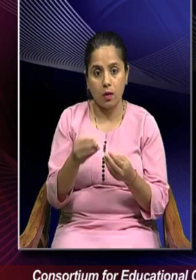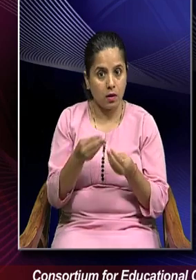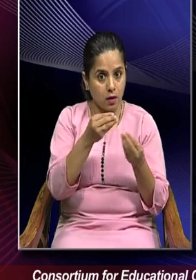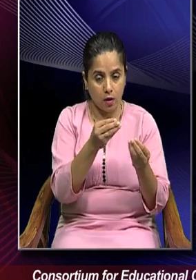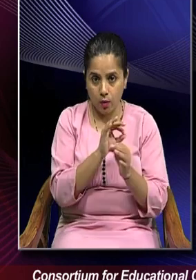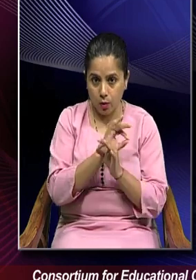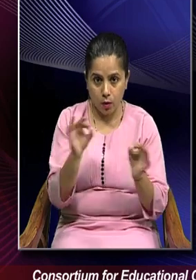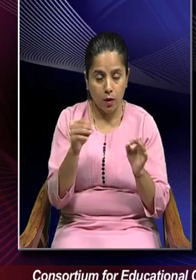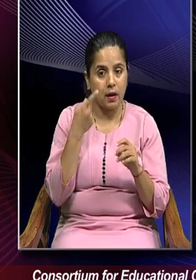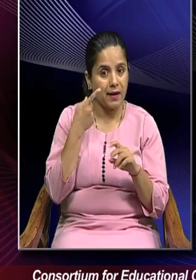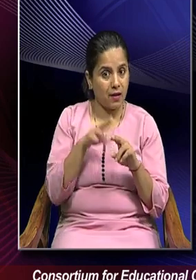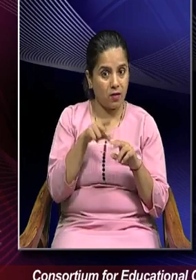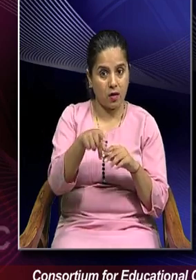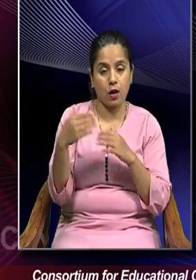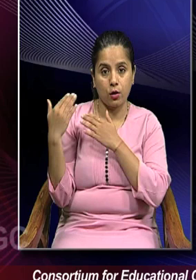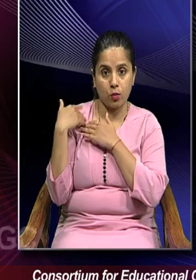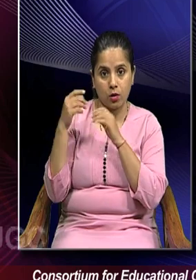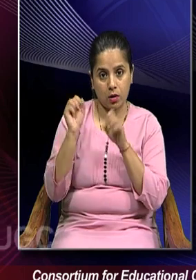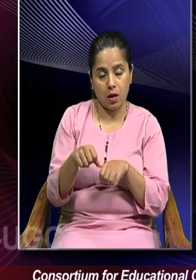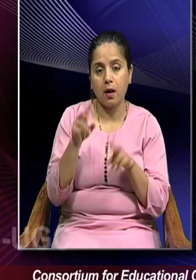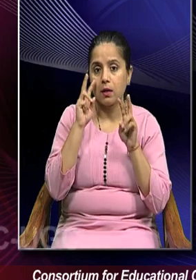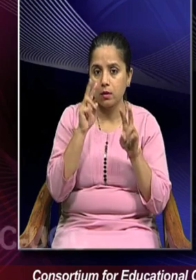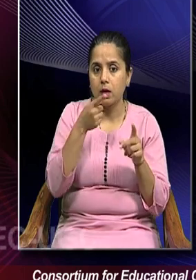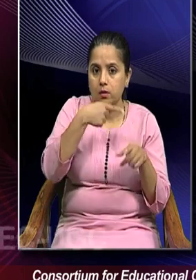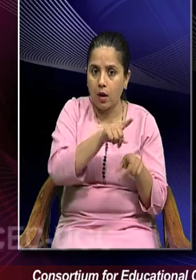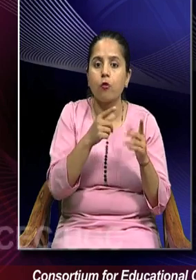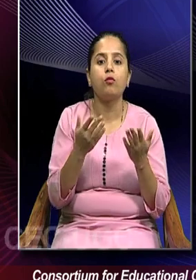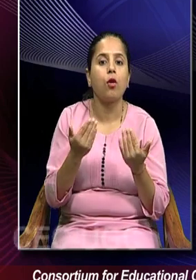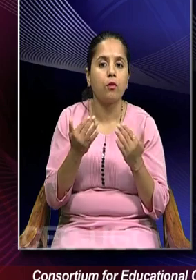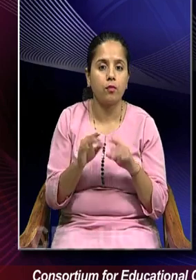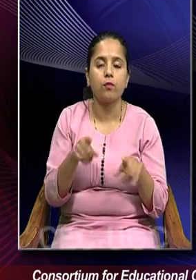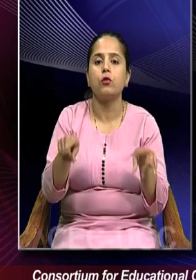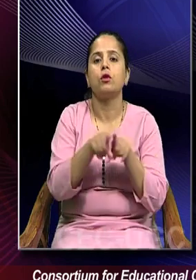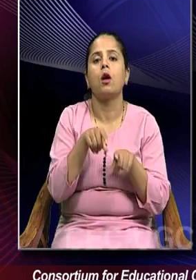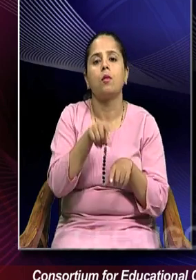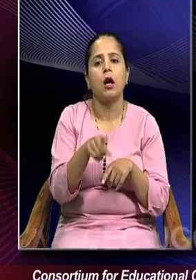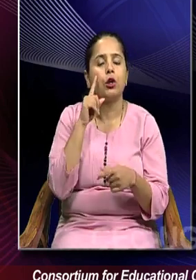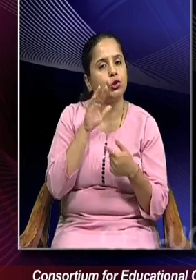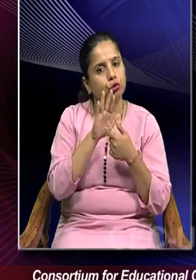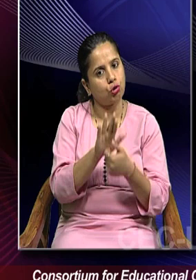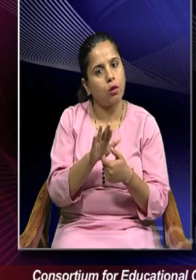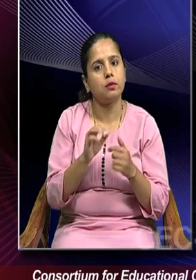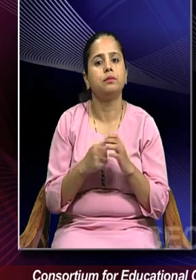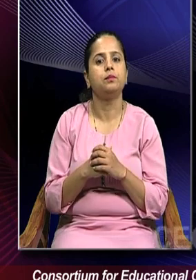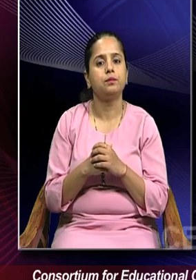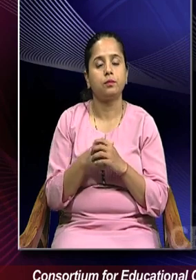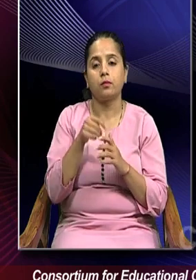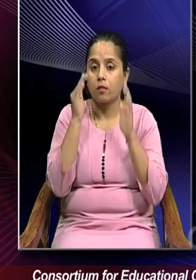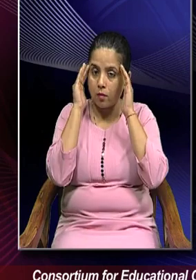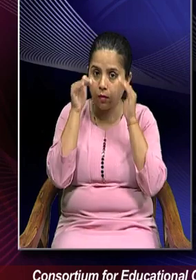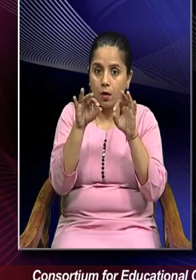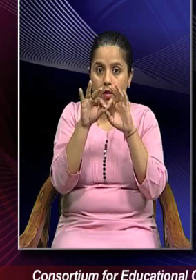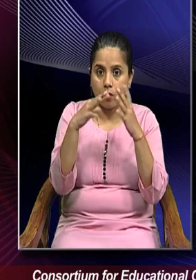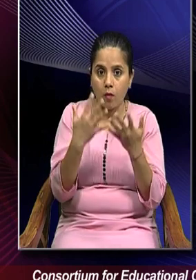assigned, if that responsibility could be assumed by her, that was also shown. And the focus on the